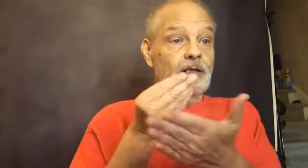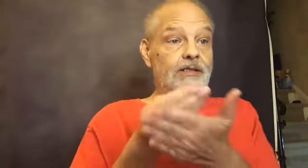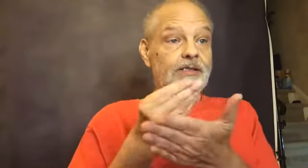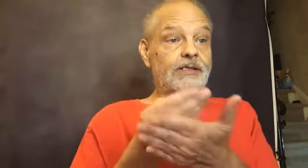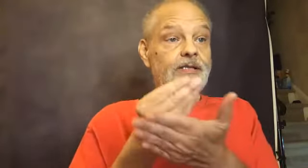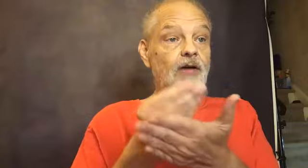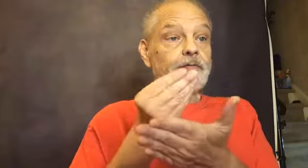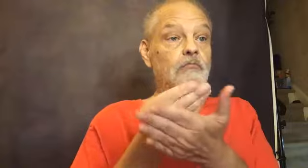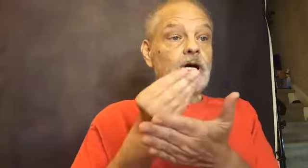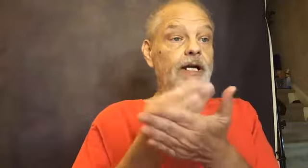So this is a sign for money.